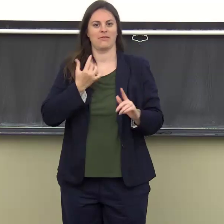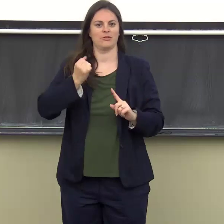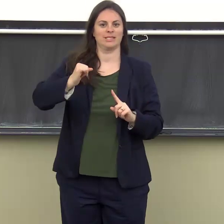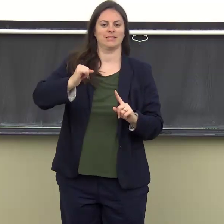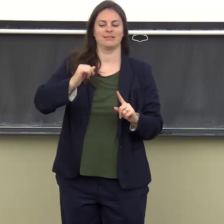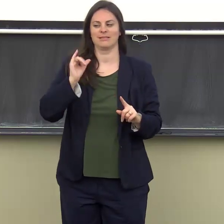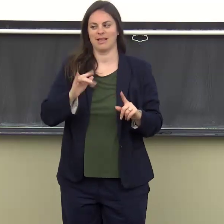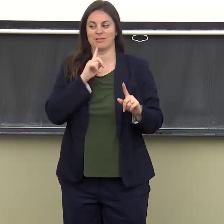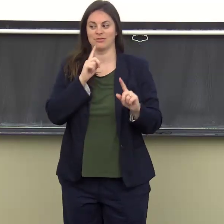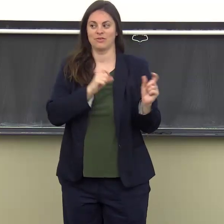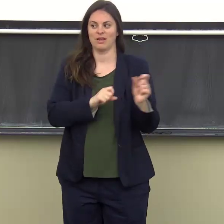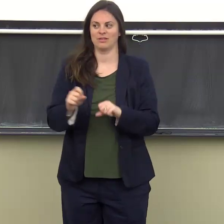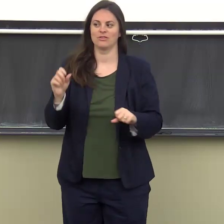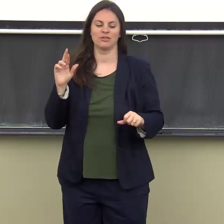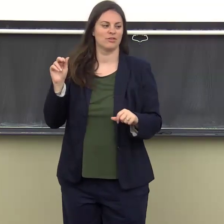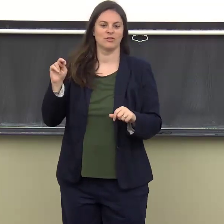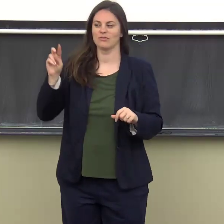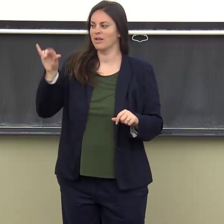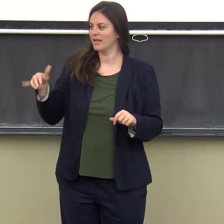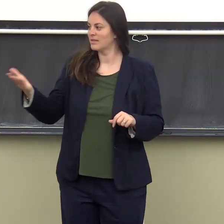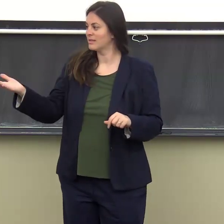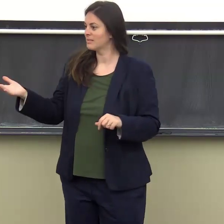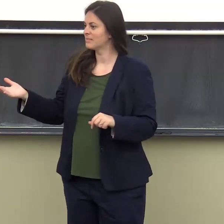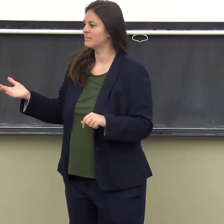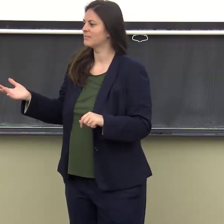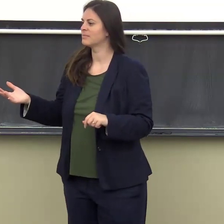strategy for meaningful resistance. Randy, you have.